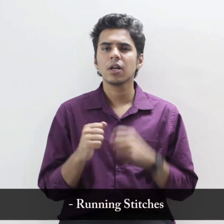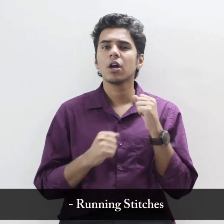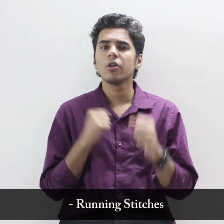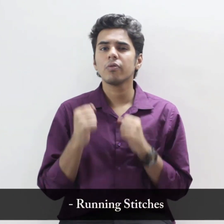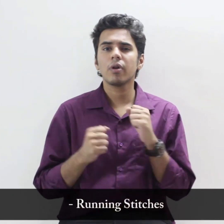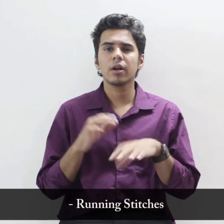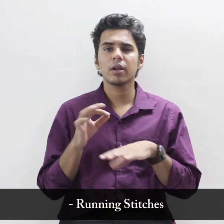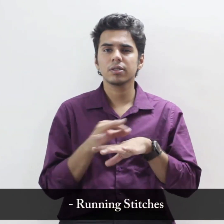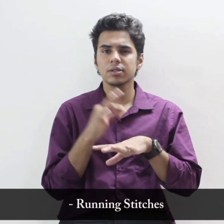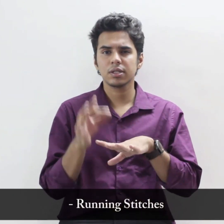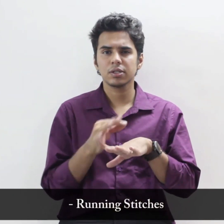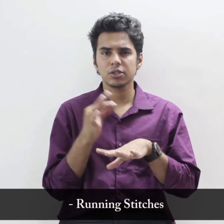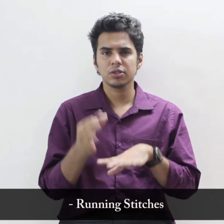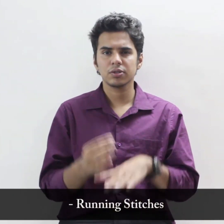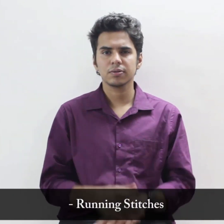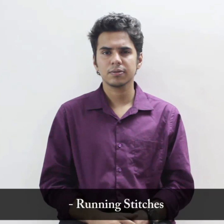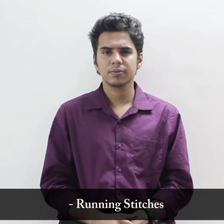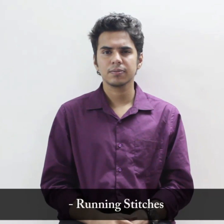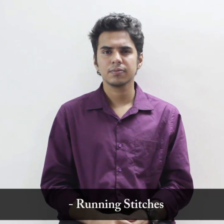Running stitches.